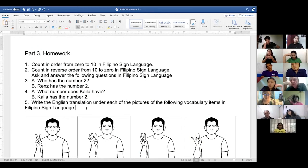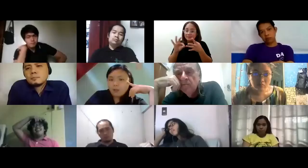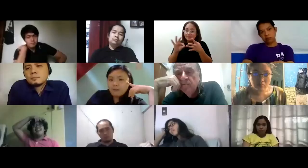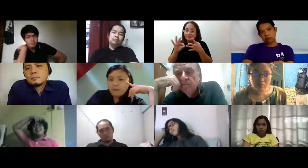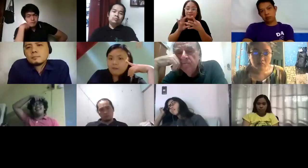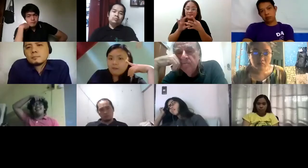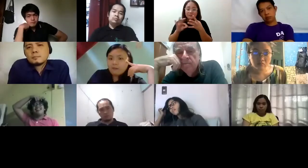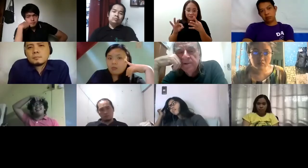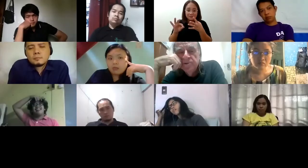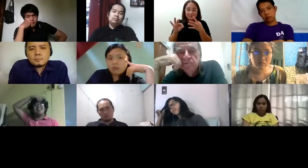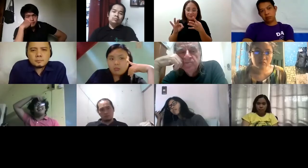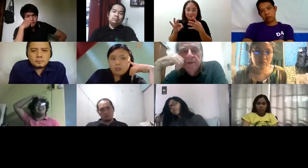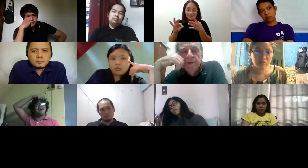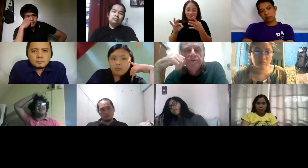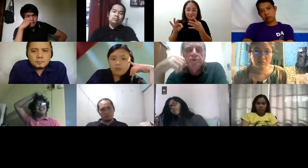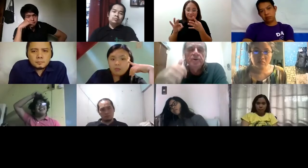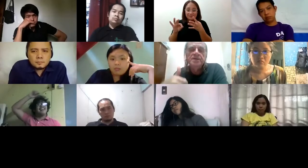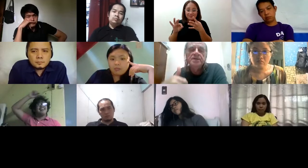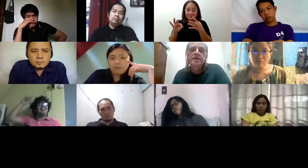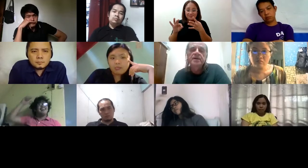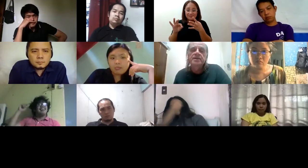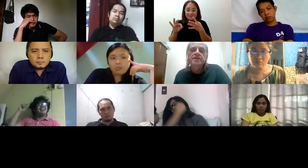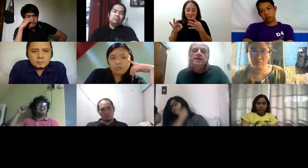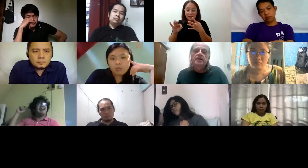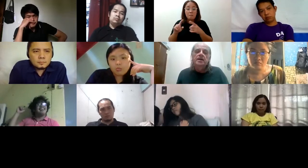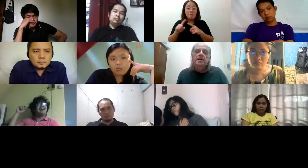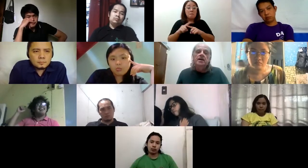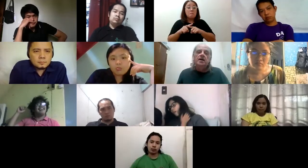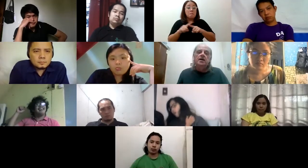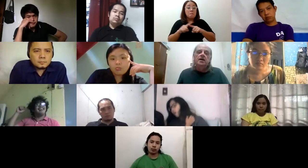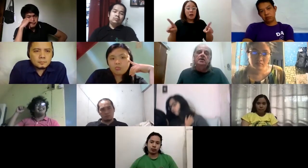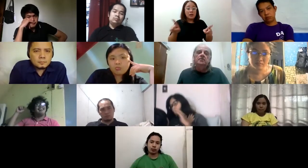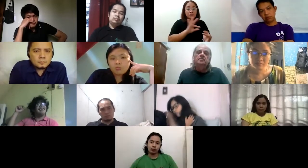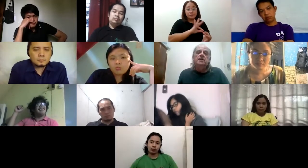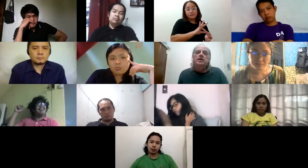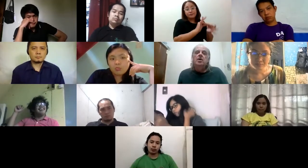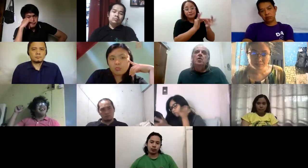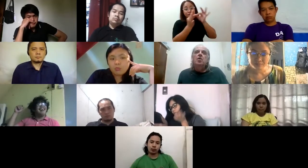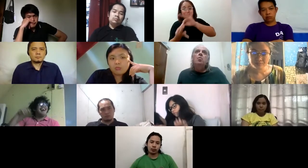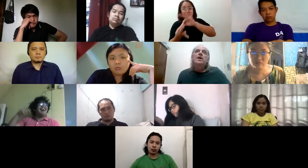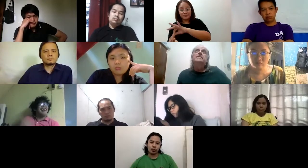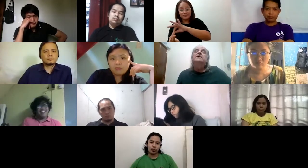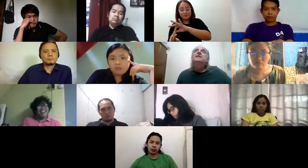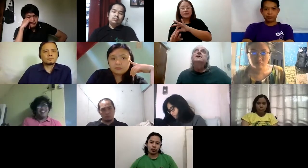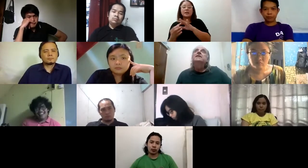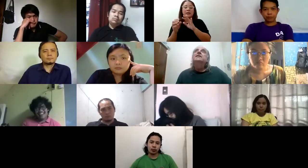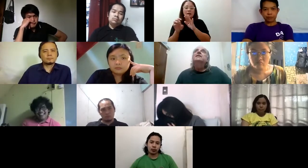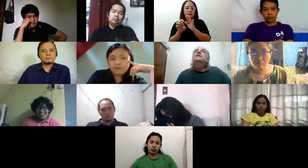But to translate that, like what,